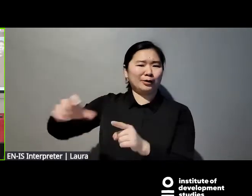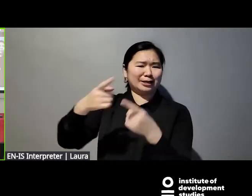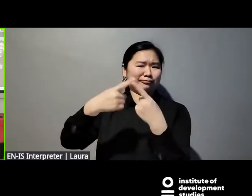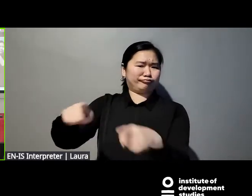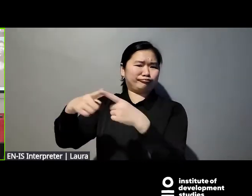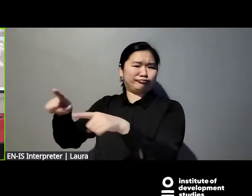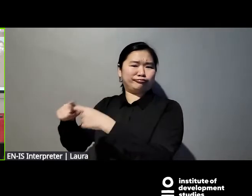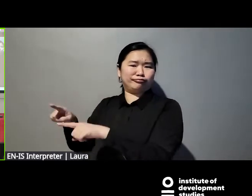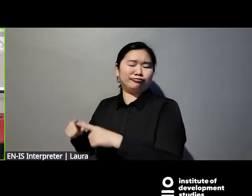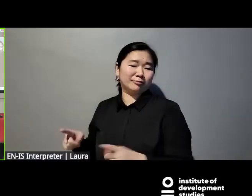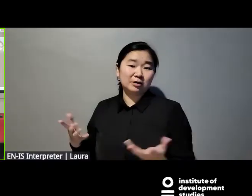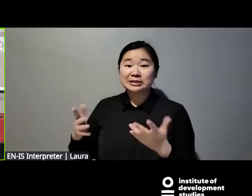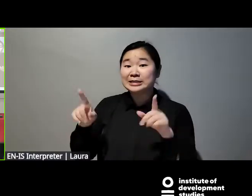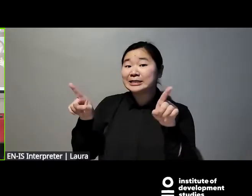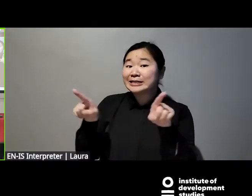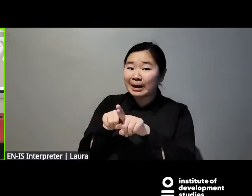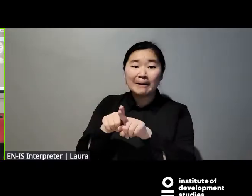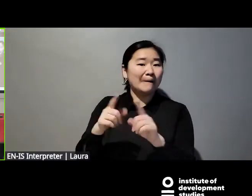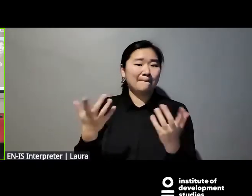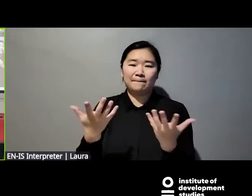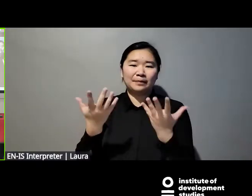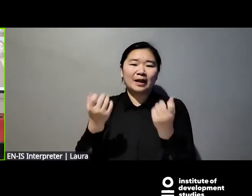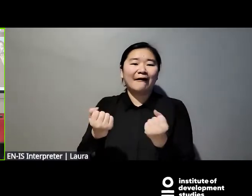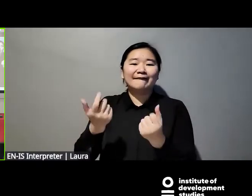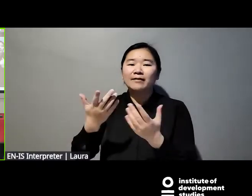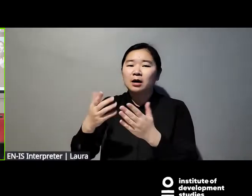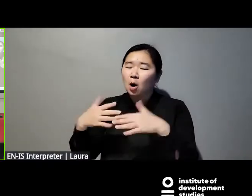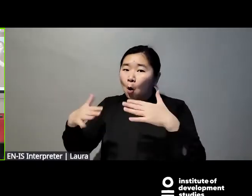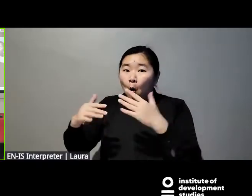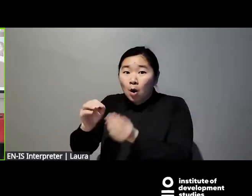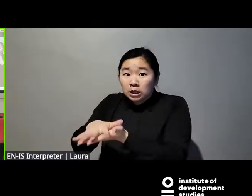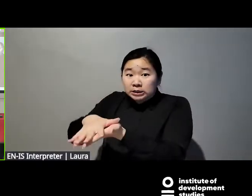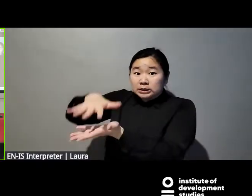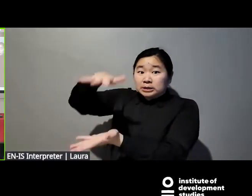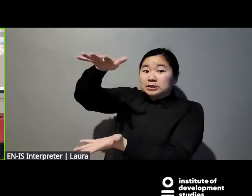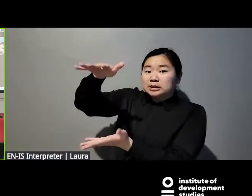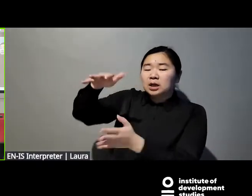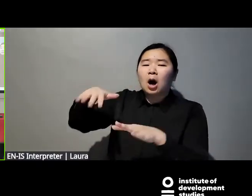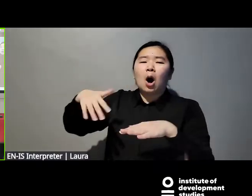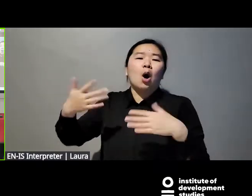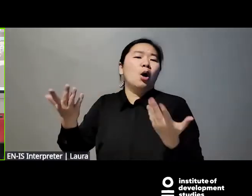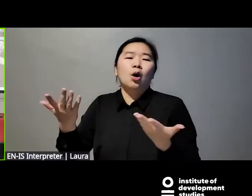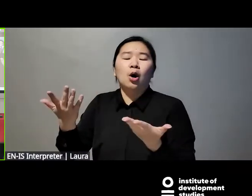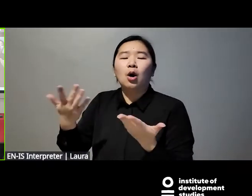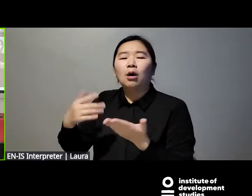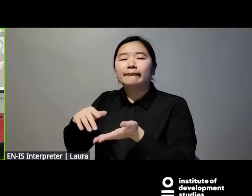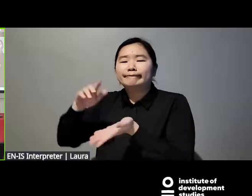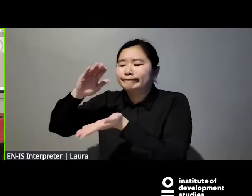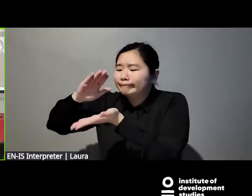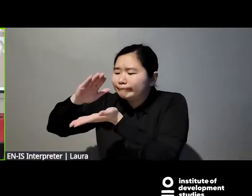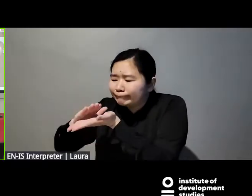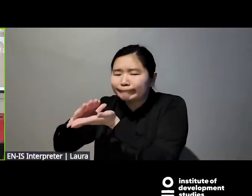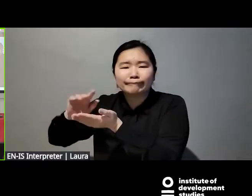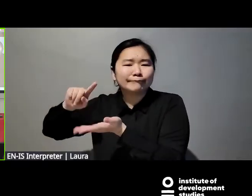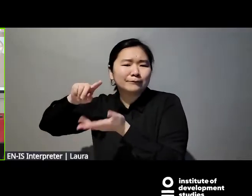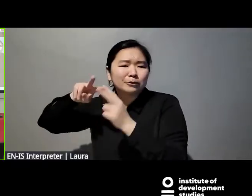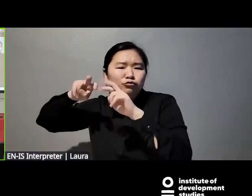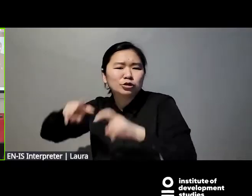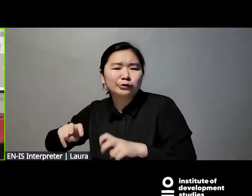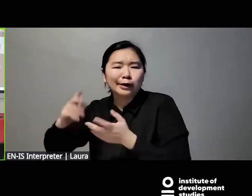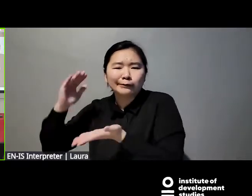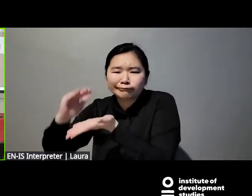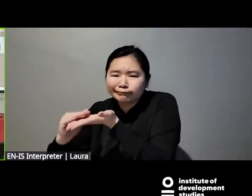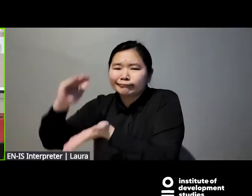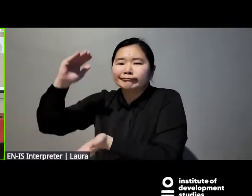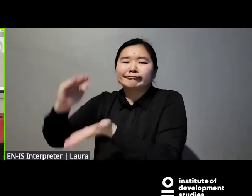harm. Safeguarding, as we know, is an essential part of all development programmes, but particularly so when we're working with